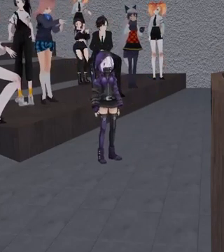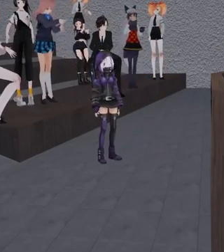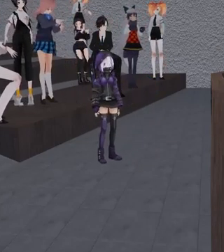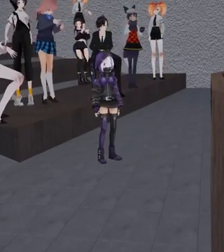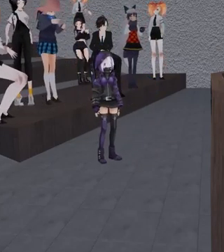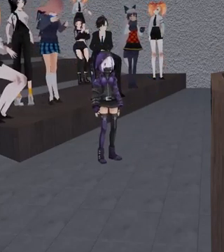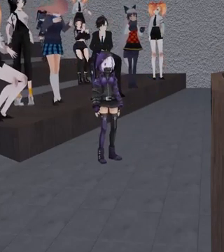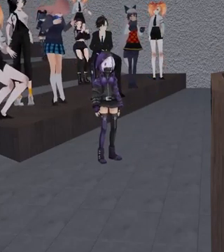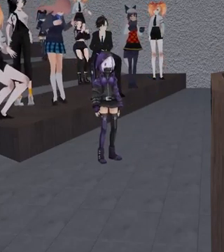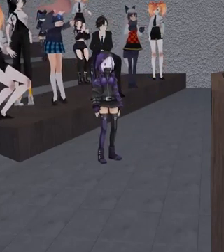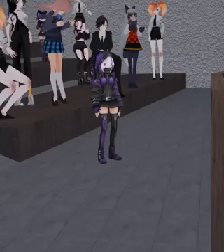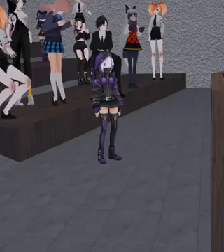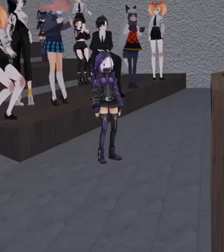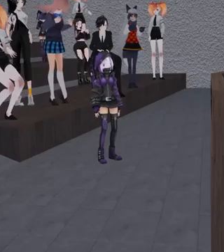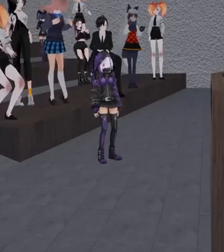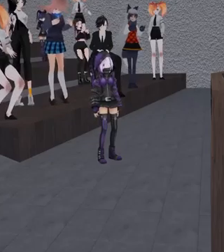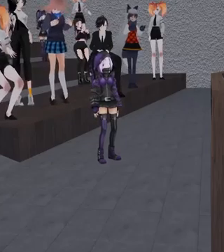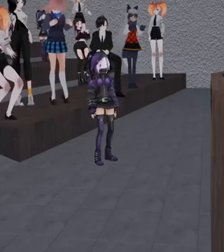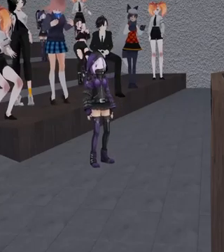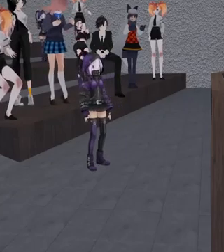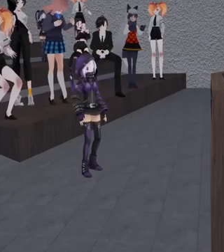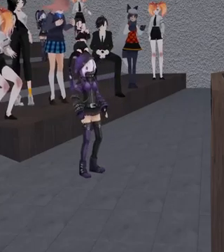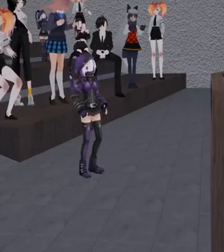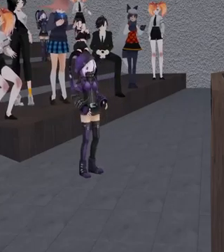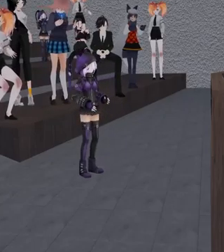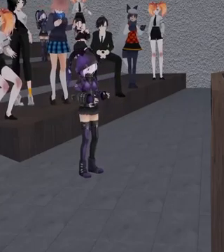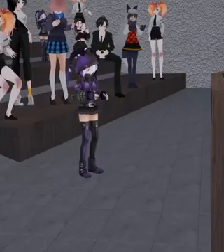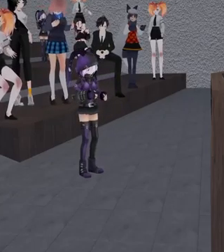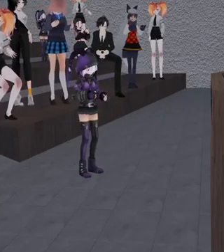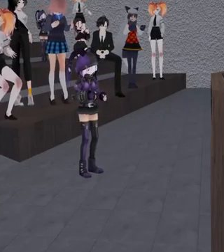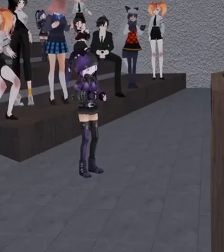This index is so cool. You're gonna be the last question, then we could go take a picture after.